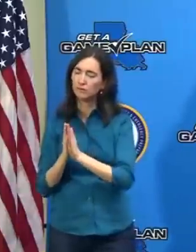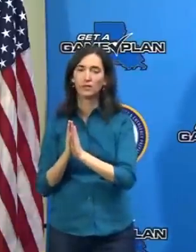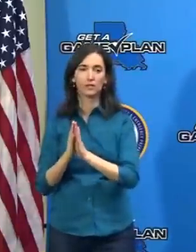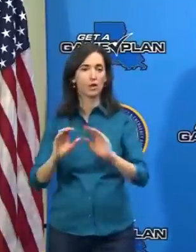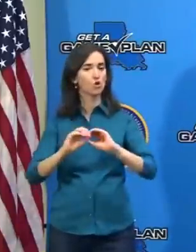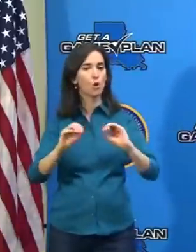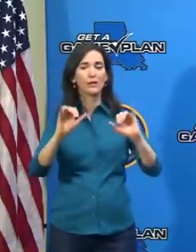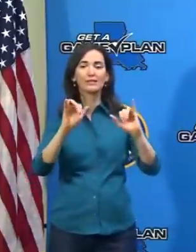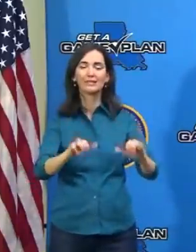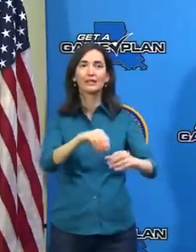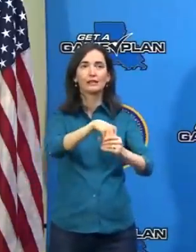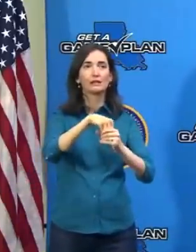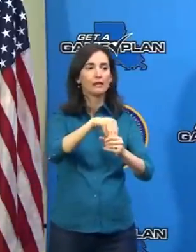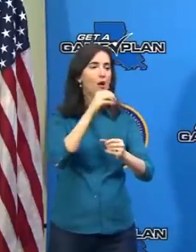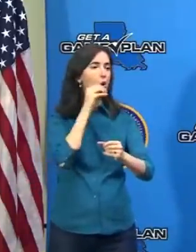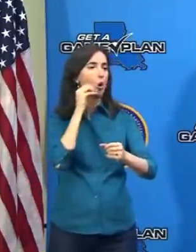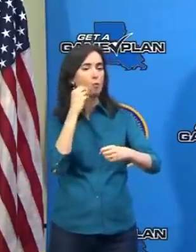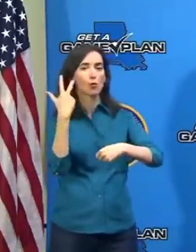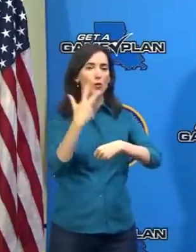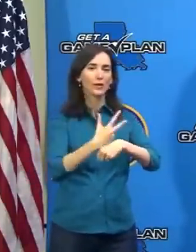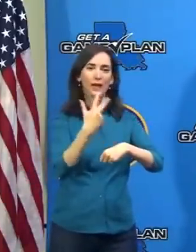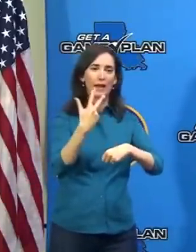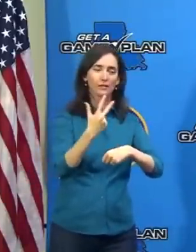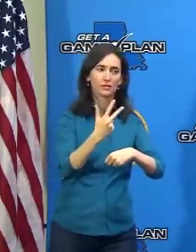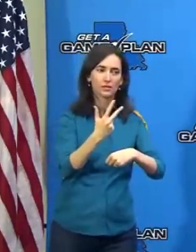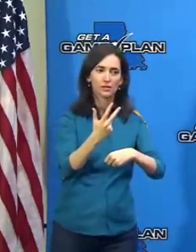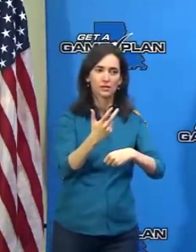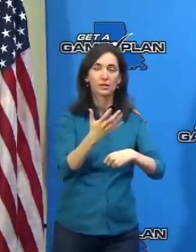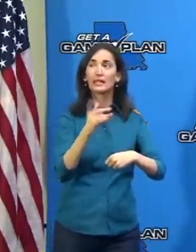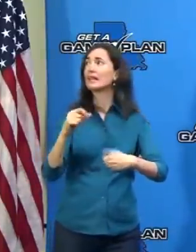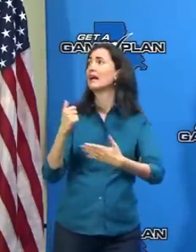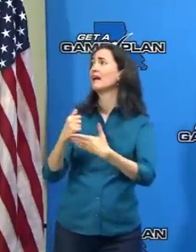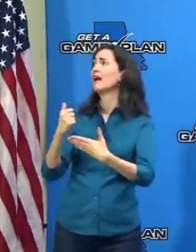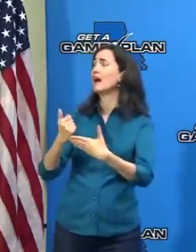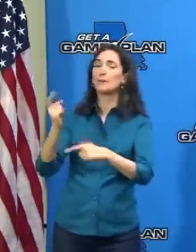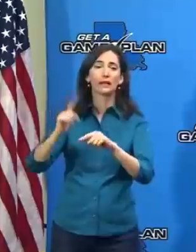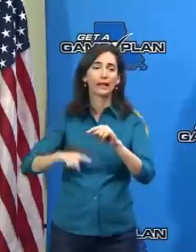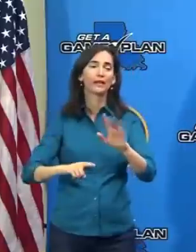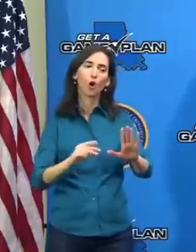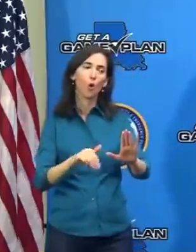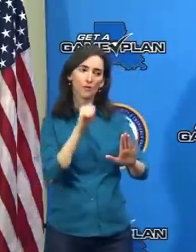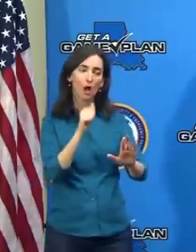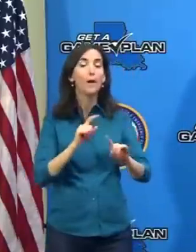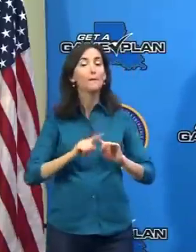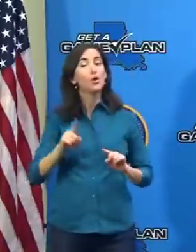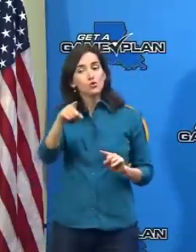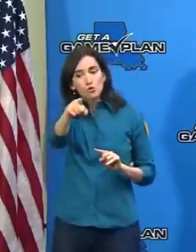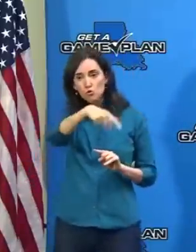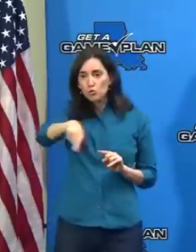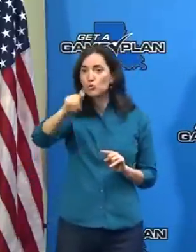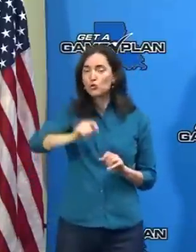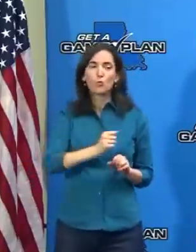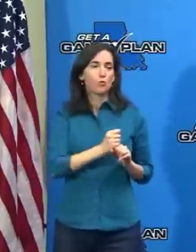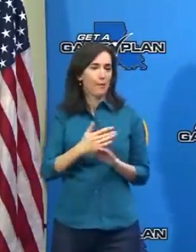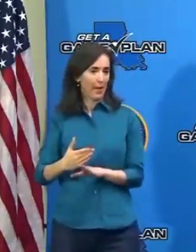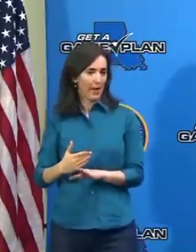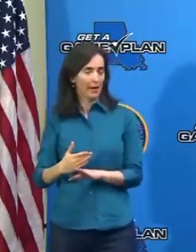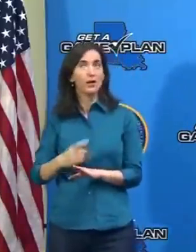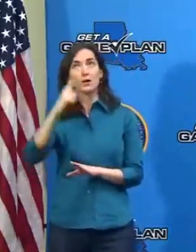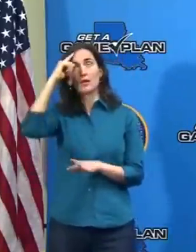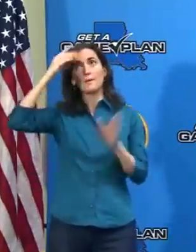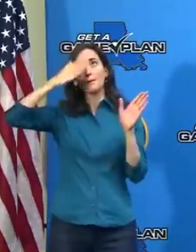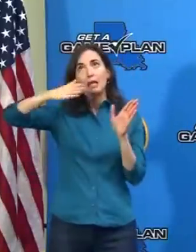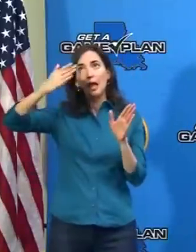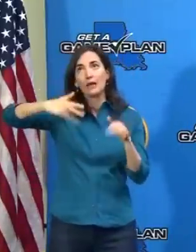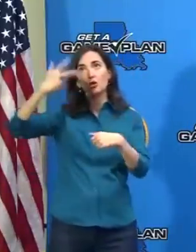stay in their home for 72 hours after they need rescuing. But everyone should be prepared to do that, because we can't tell you